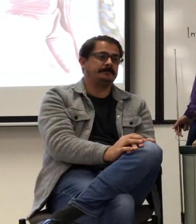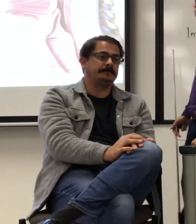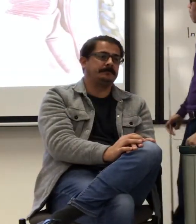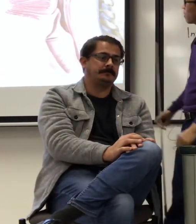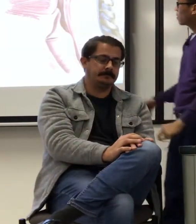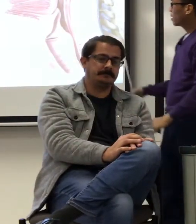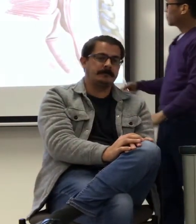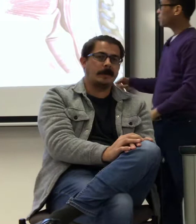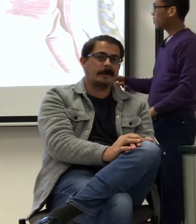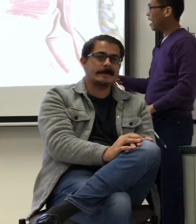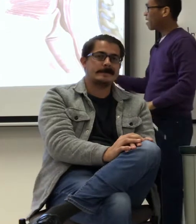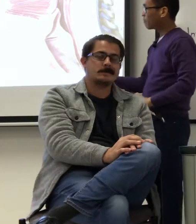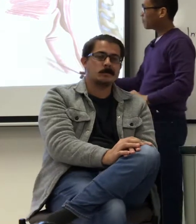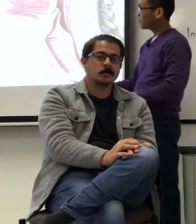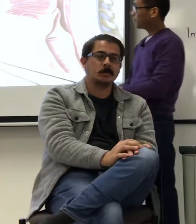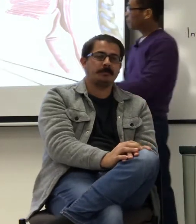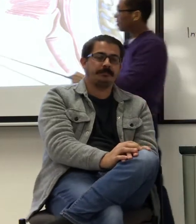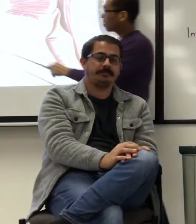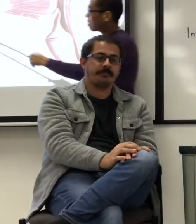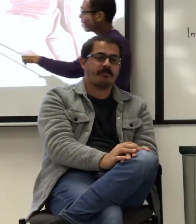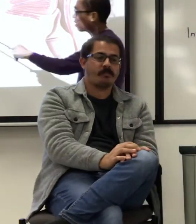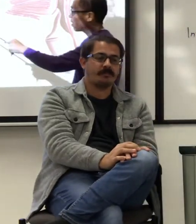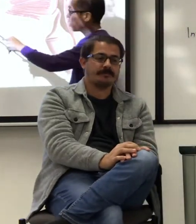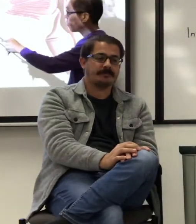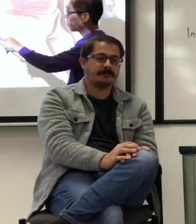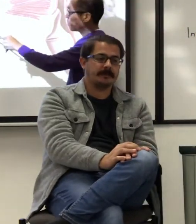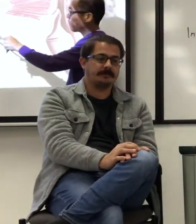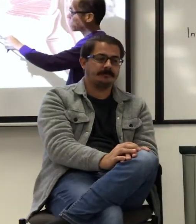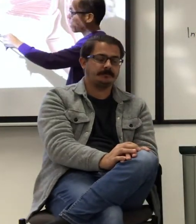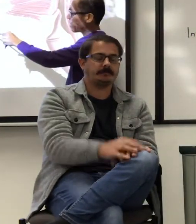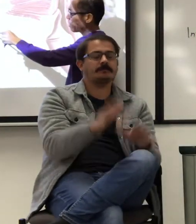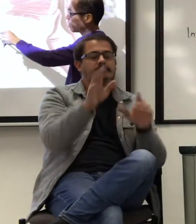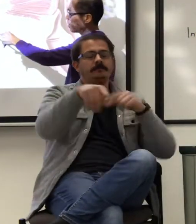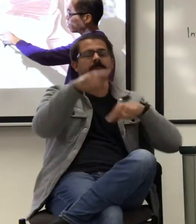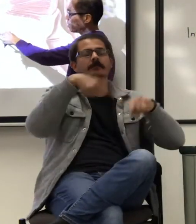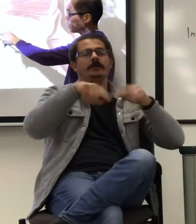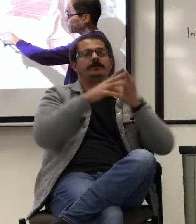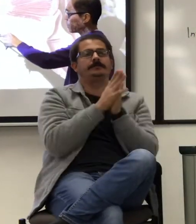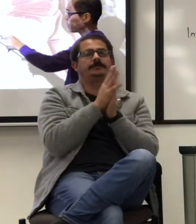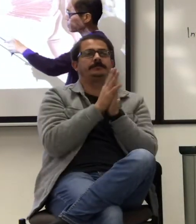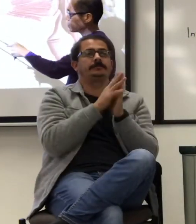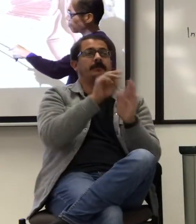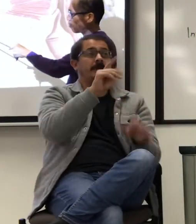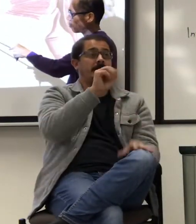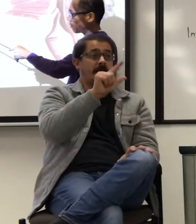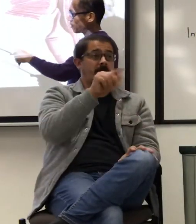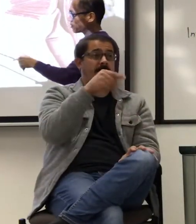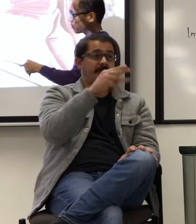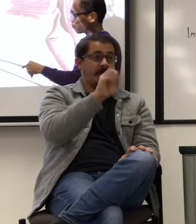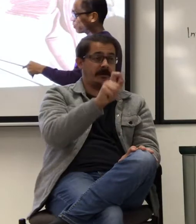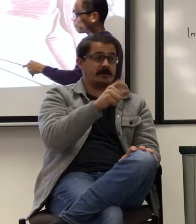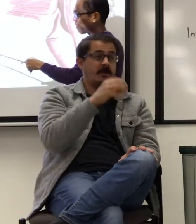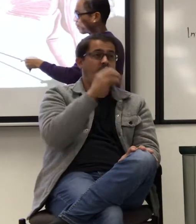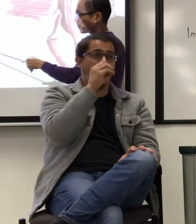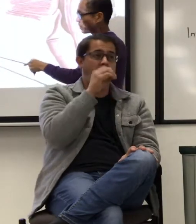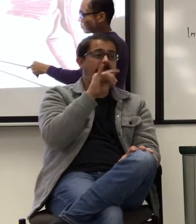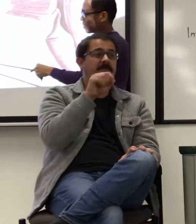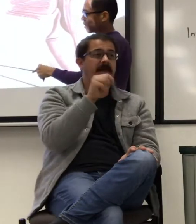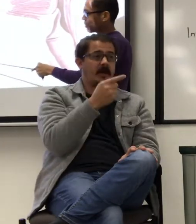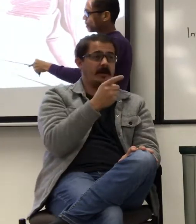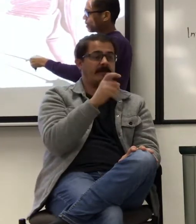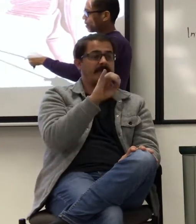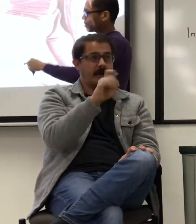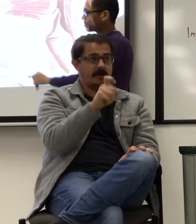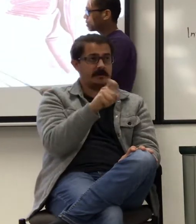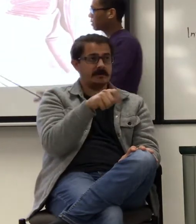All right, well, then you have, well, let me backtrack. Nasopharynx, oropharynx, laryngopharynx in